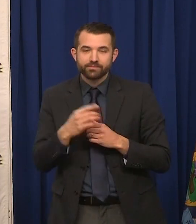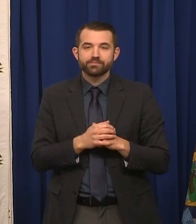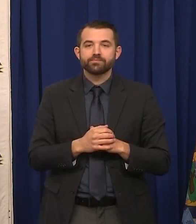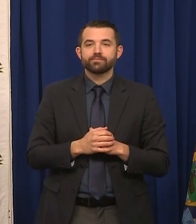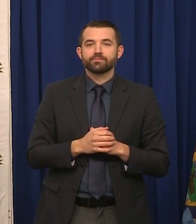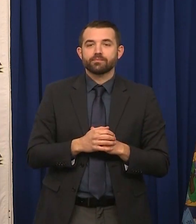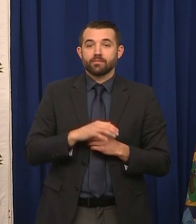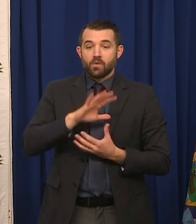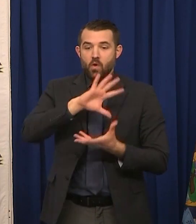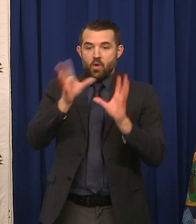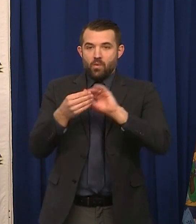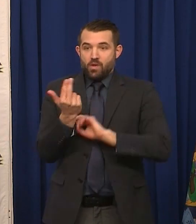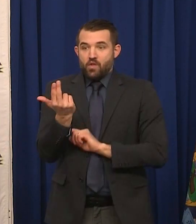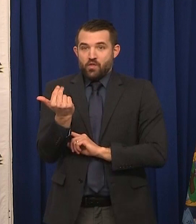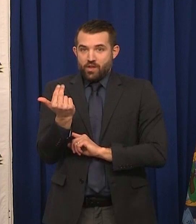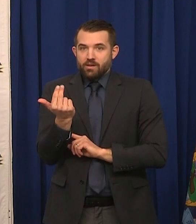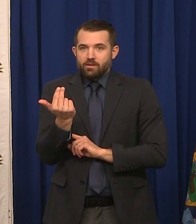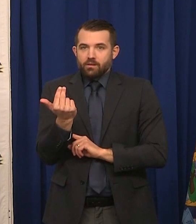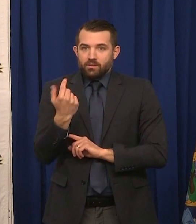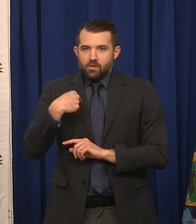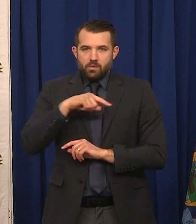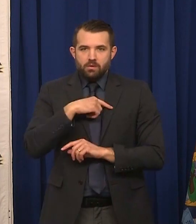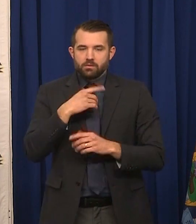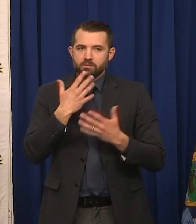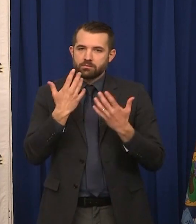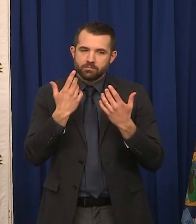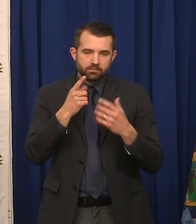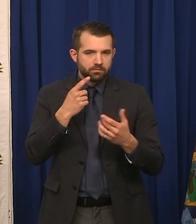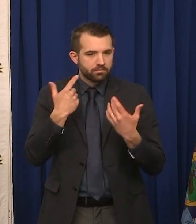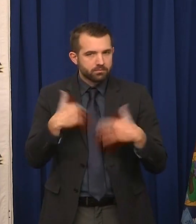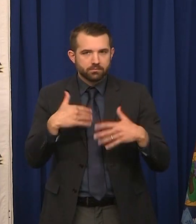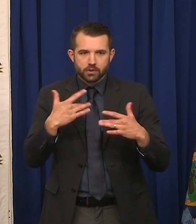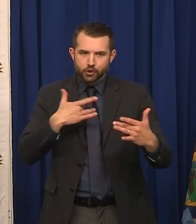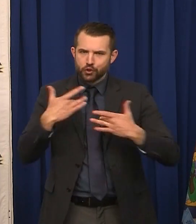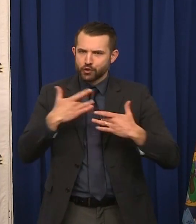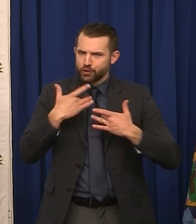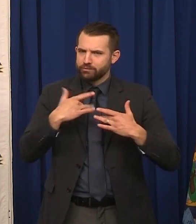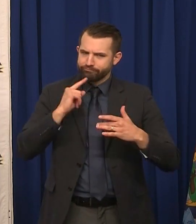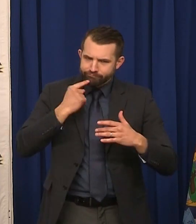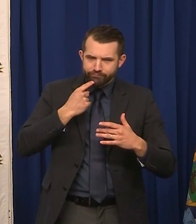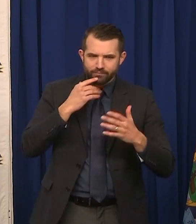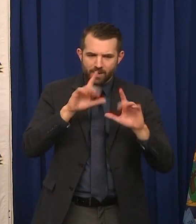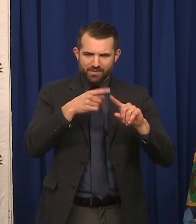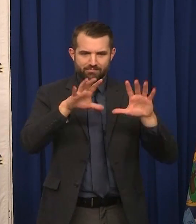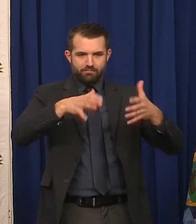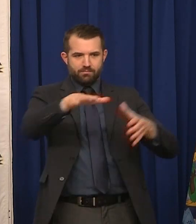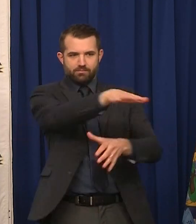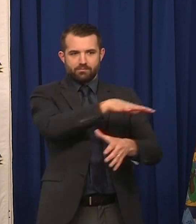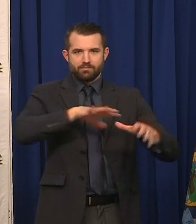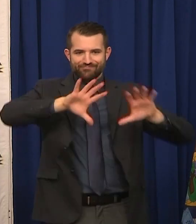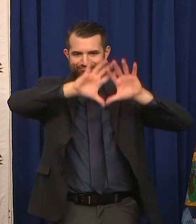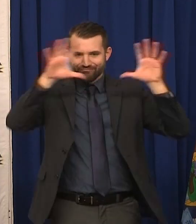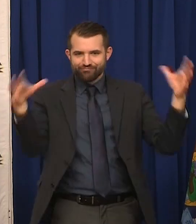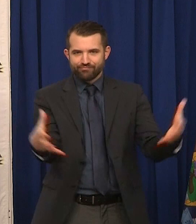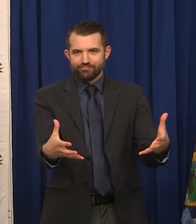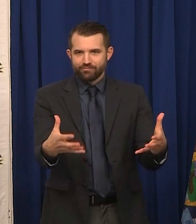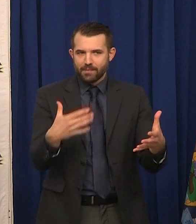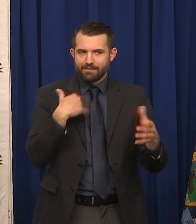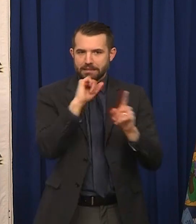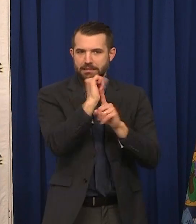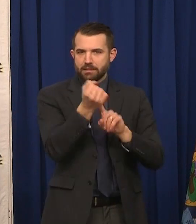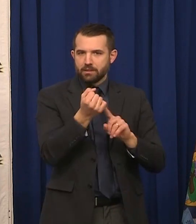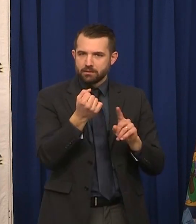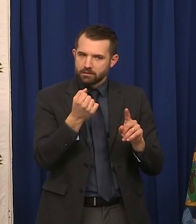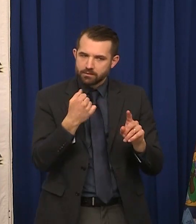settings are a very high concern for us. We've been working on planning for such settings for quite some time. In